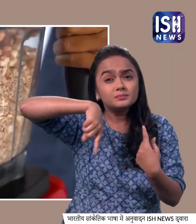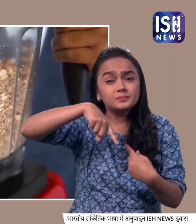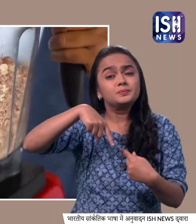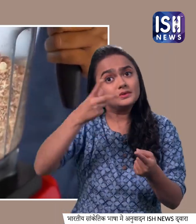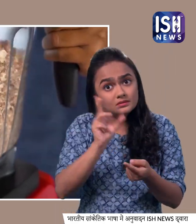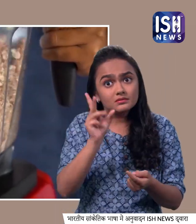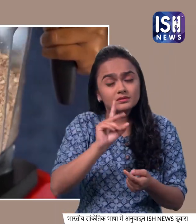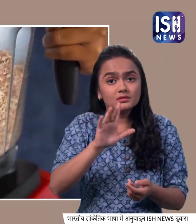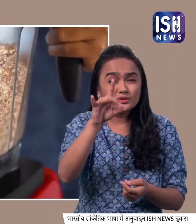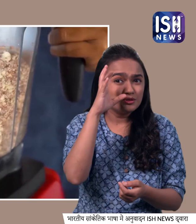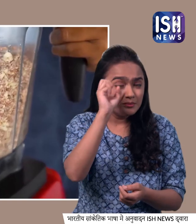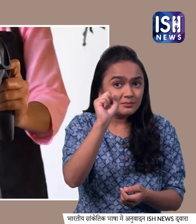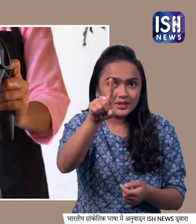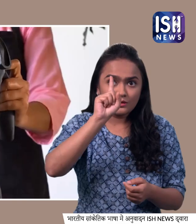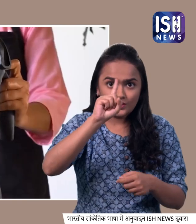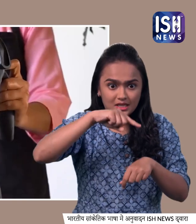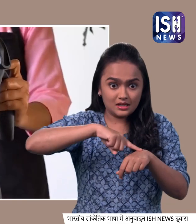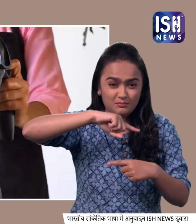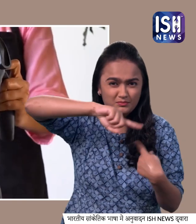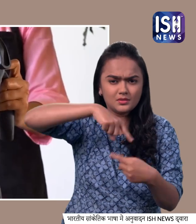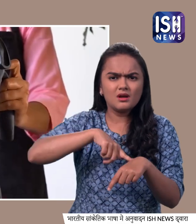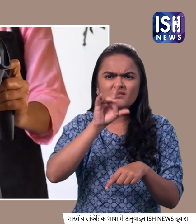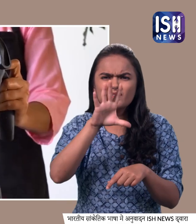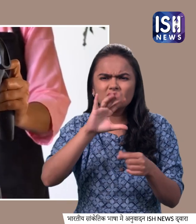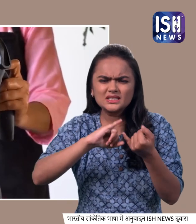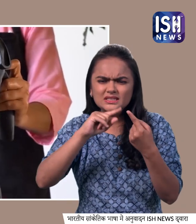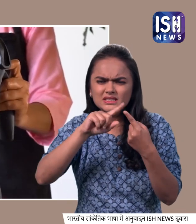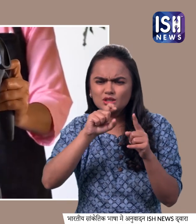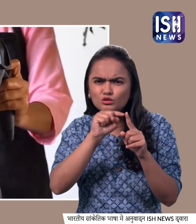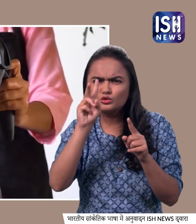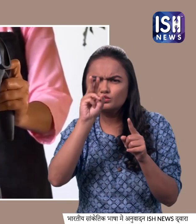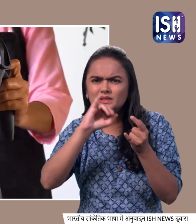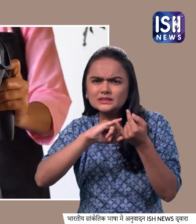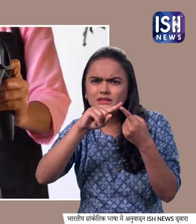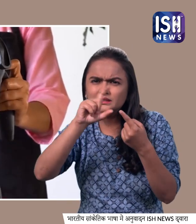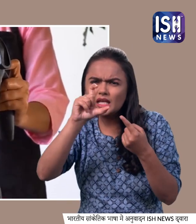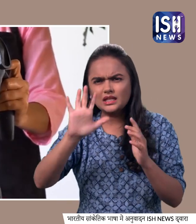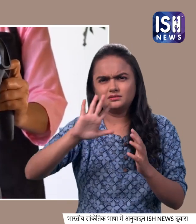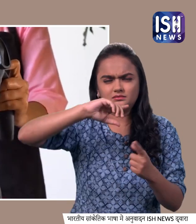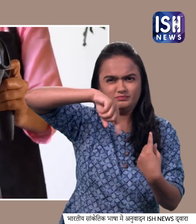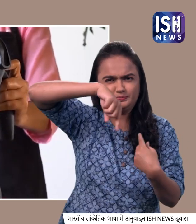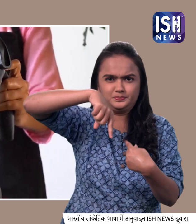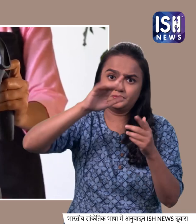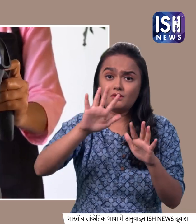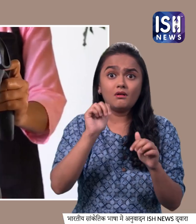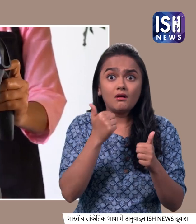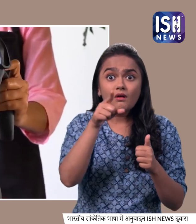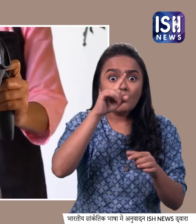Don't that you will only blender for 15-20 seconds. Otherwise, blender will be very